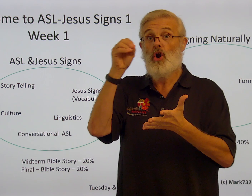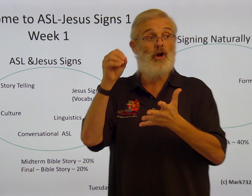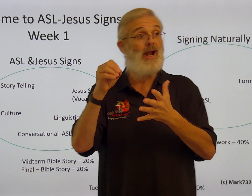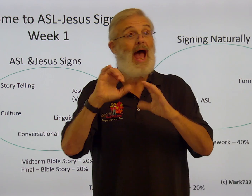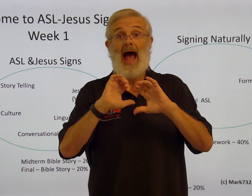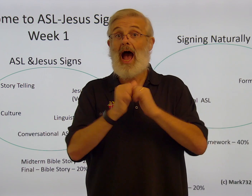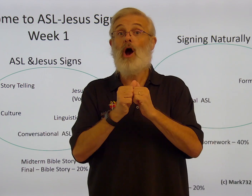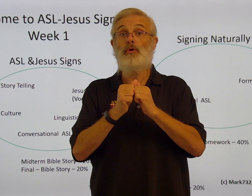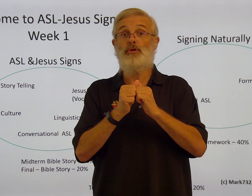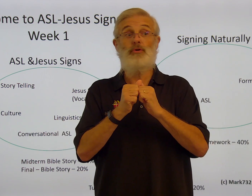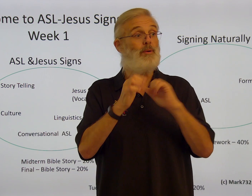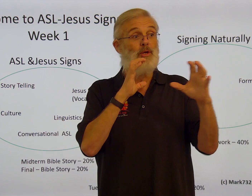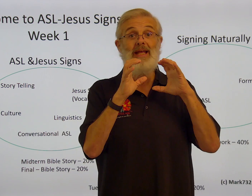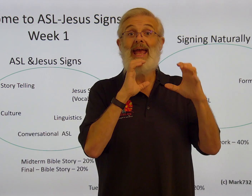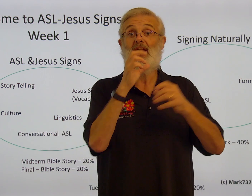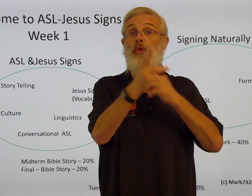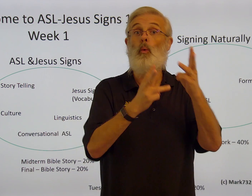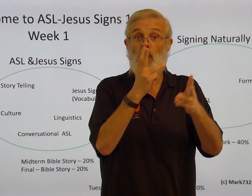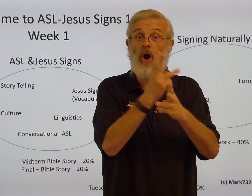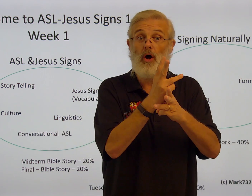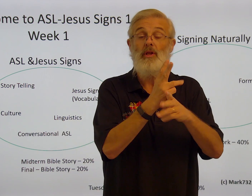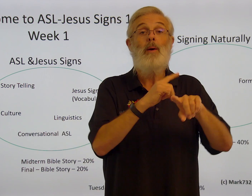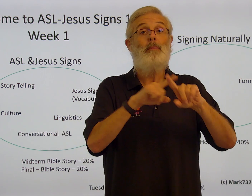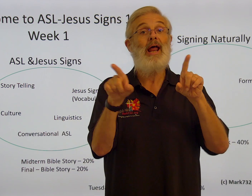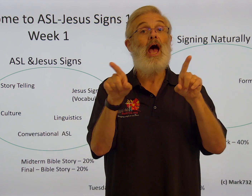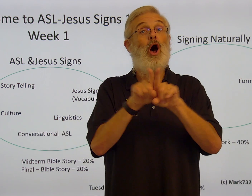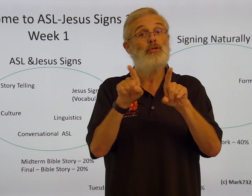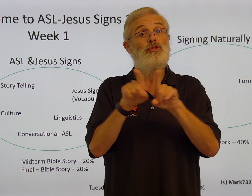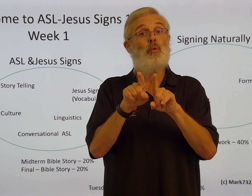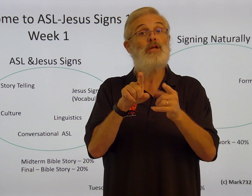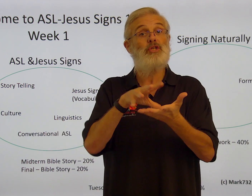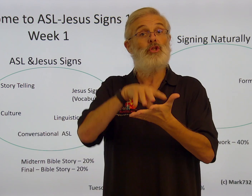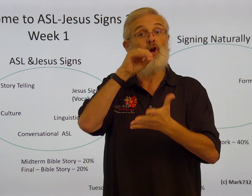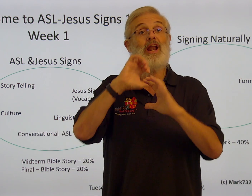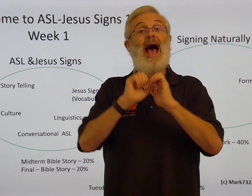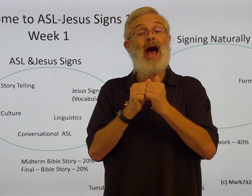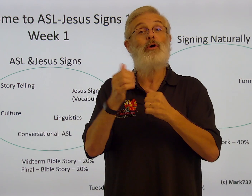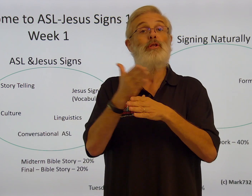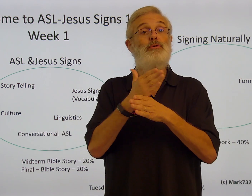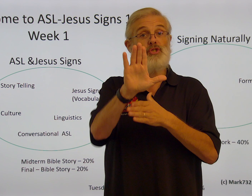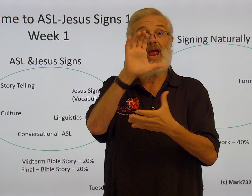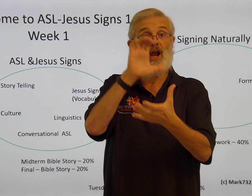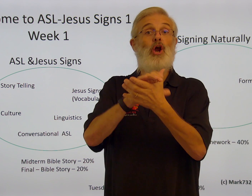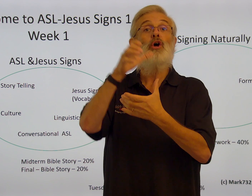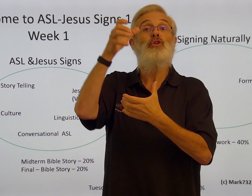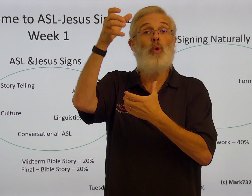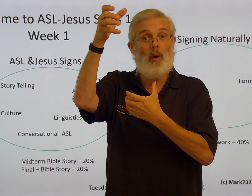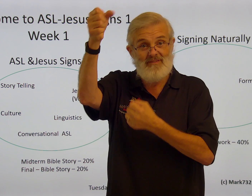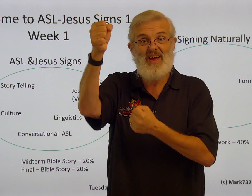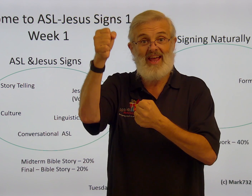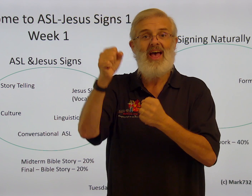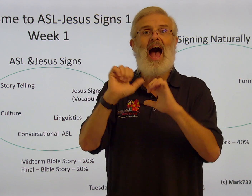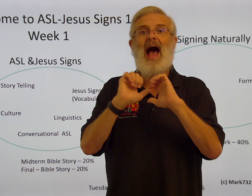learn how to communicate in the world, but I also want you to learn, how do you share your faith? How do